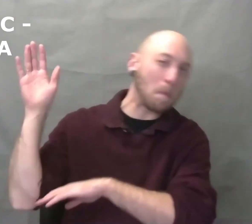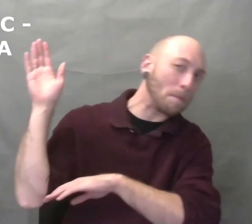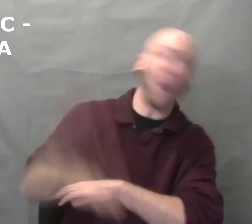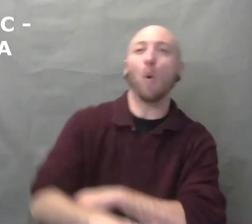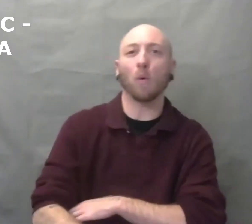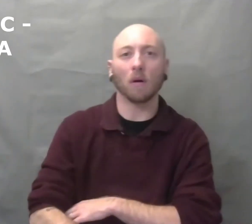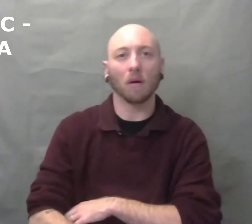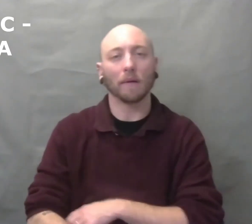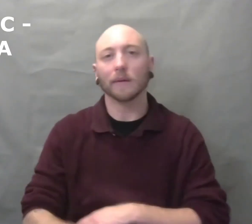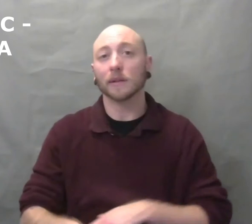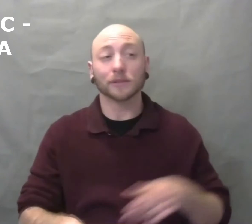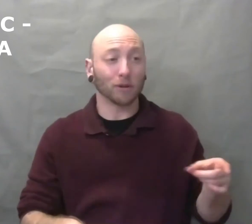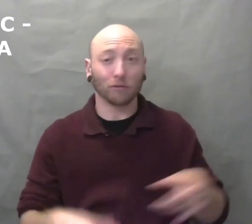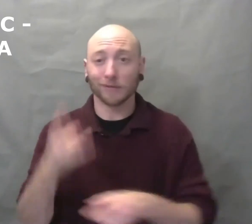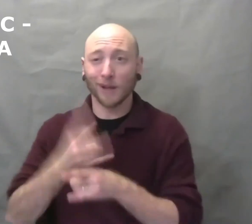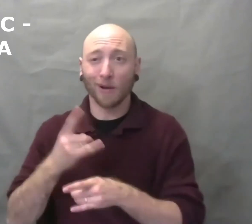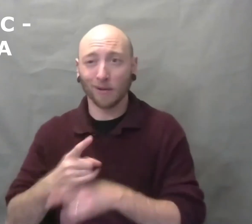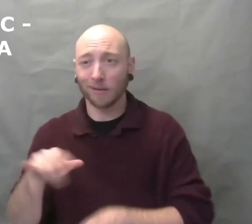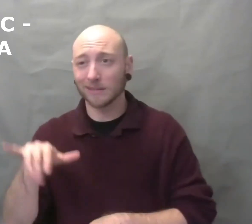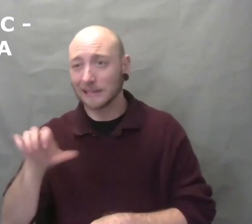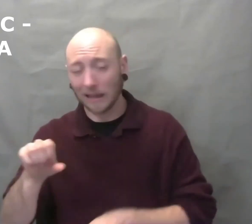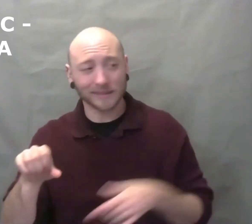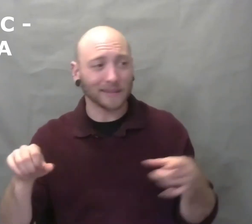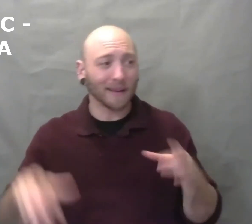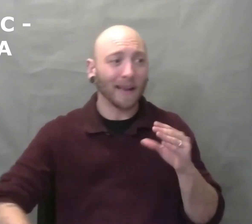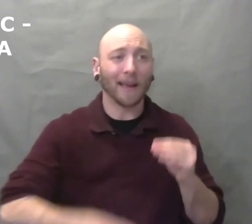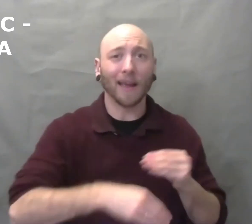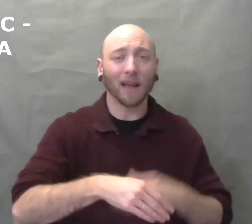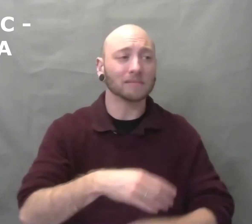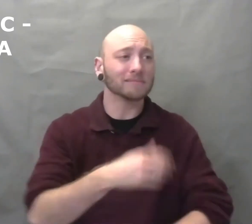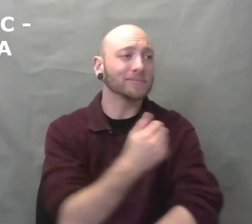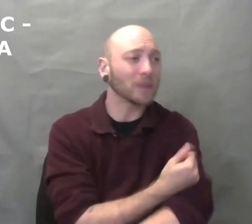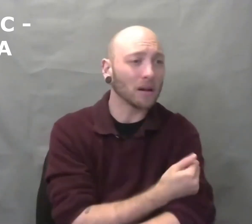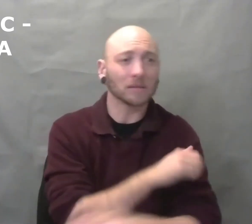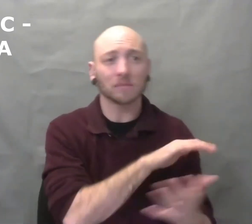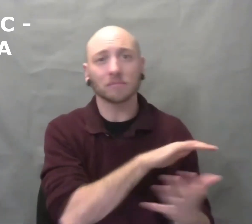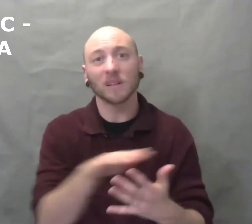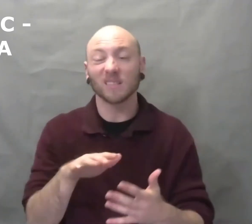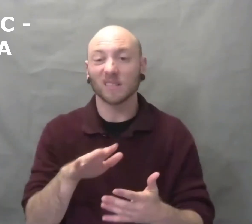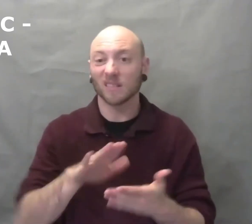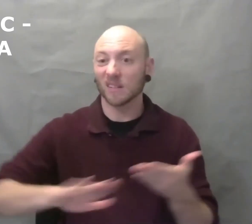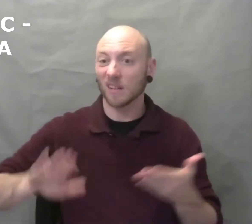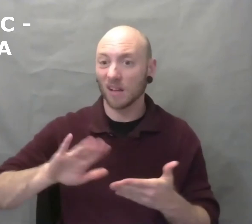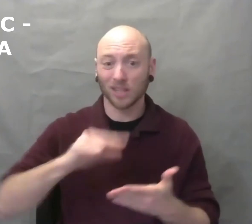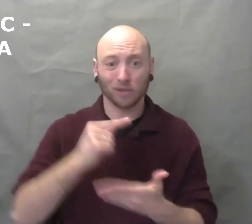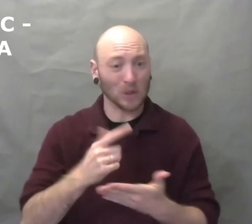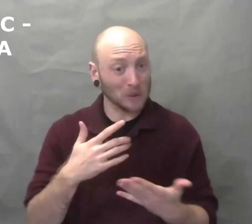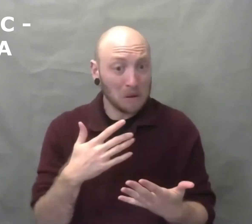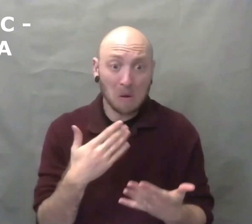other activities, and it caught up with me. I don't know how I graduated college, top of my class, in